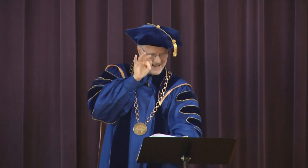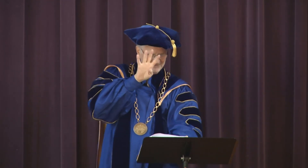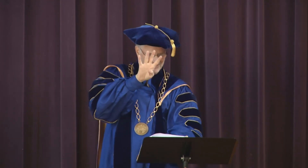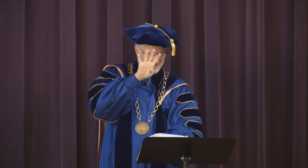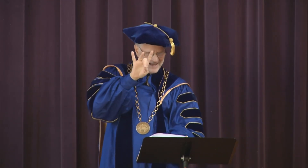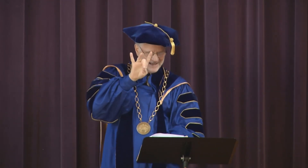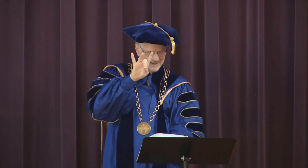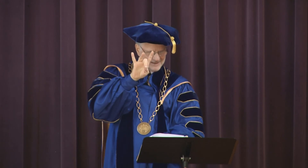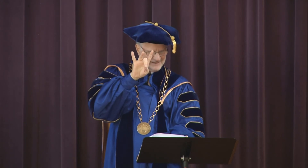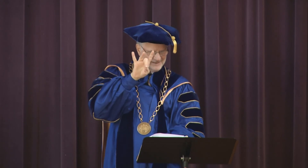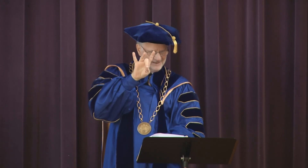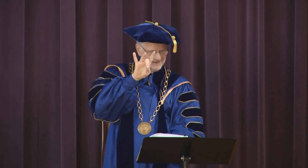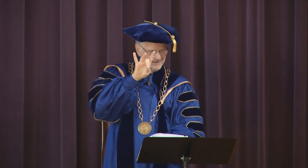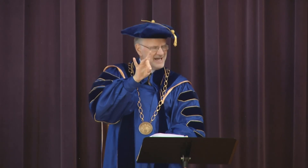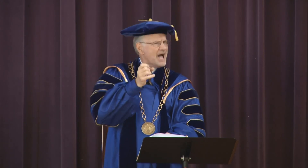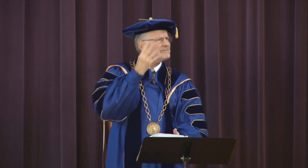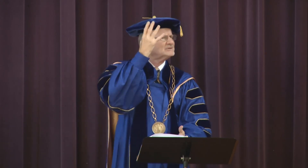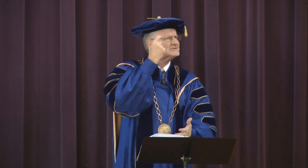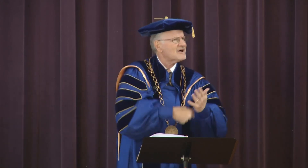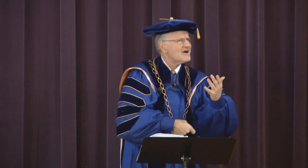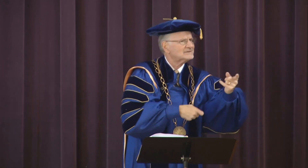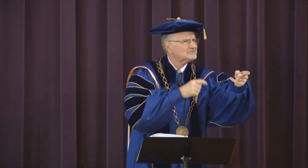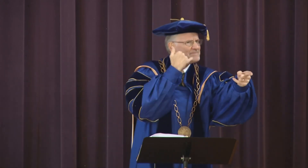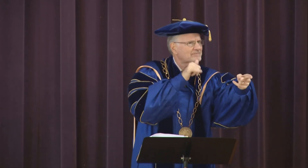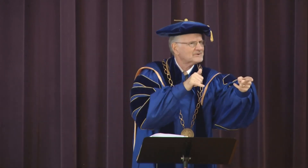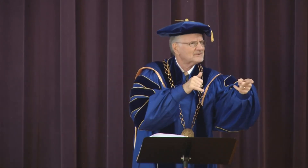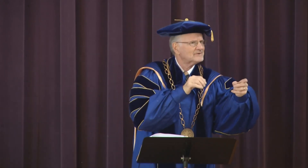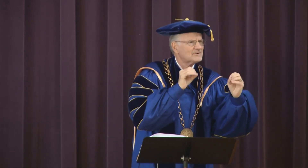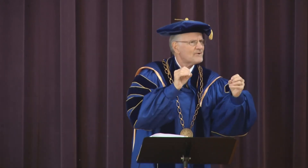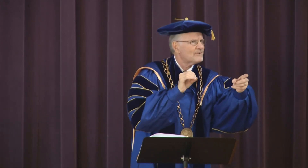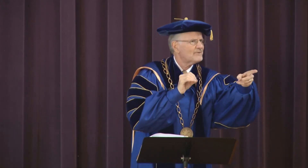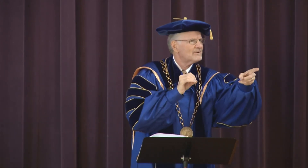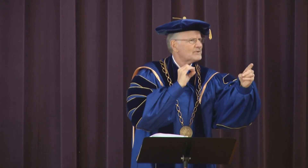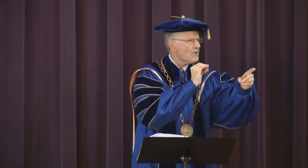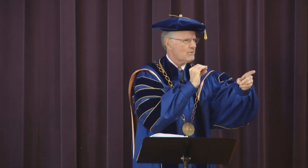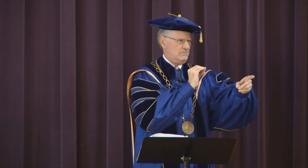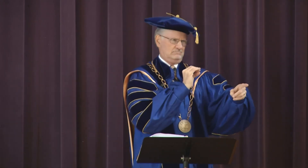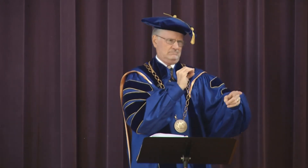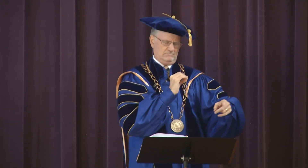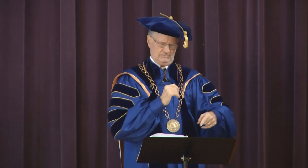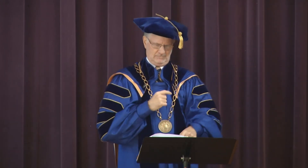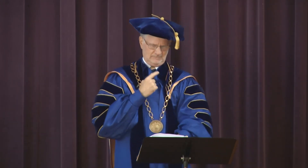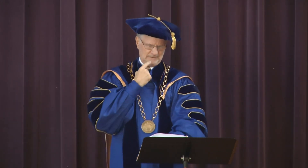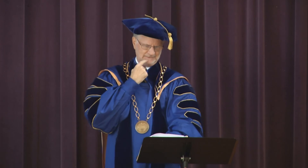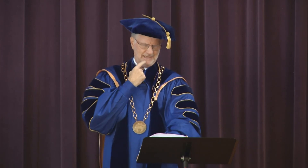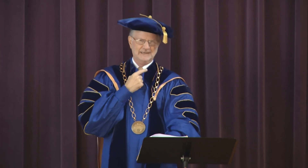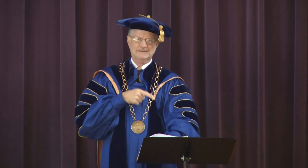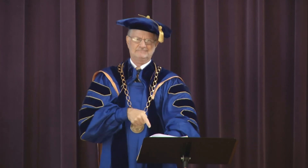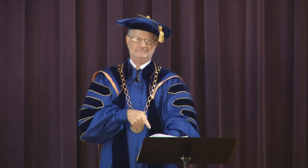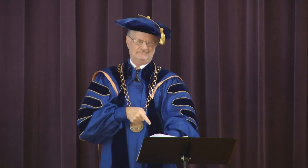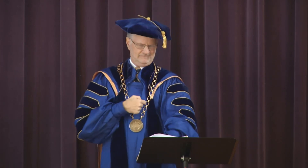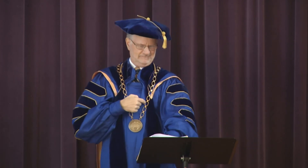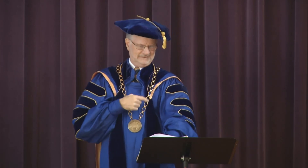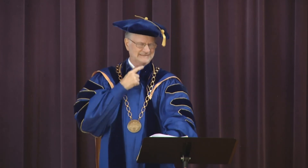back in the day? In 1948, any guesses as to the cost of tuition? Nothing? Oh,